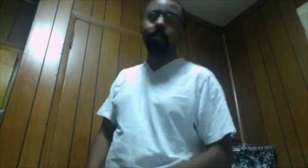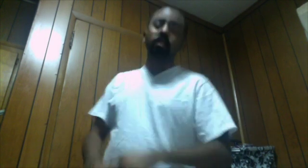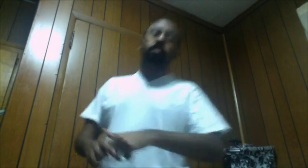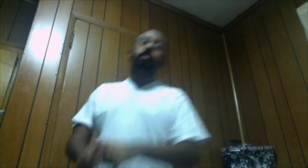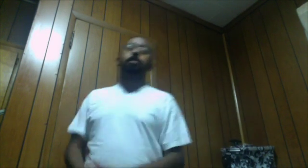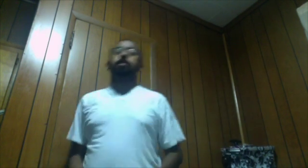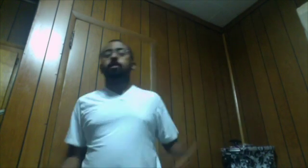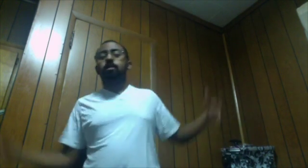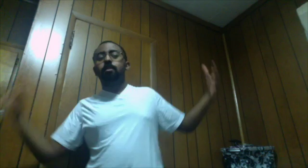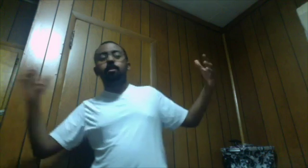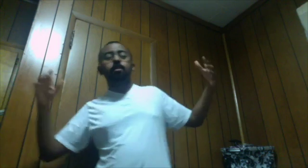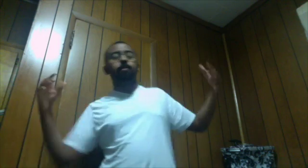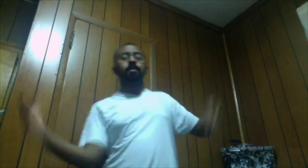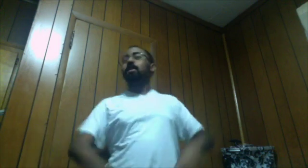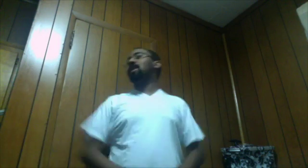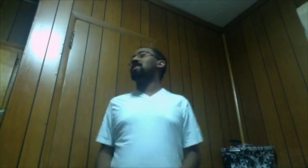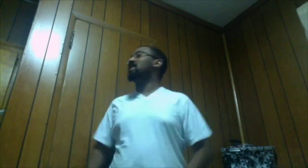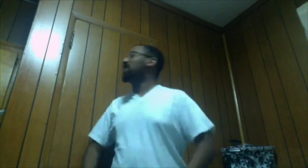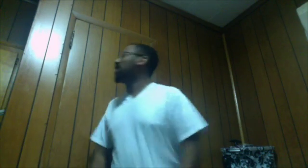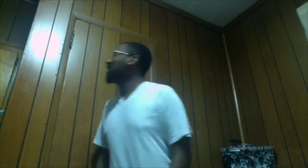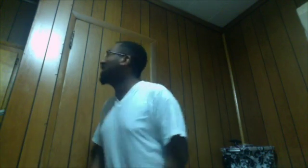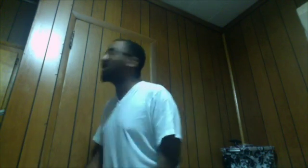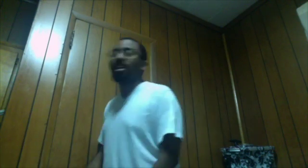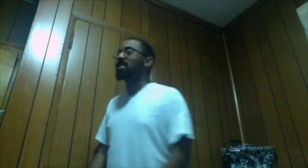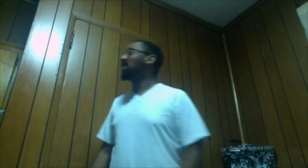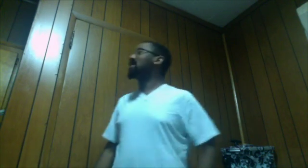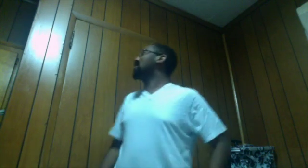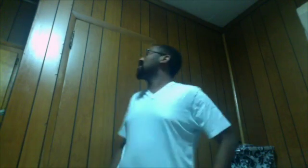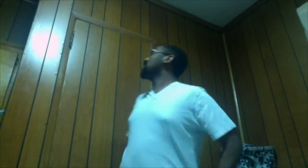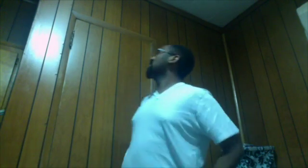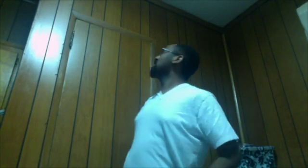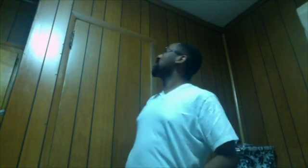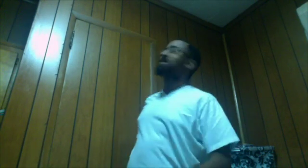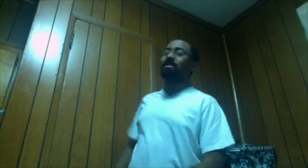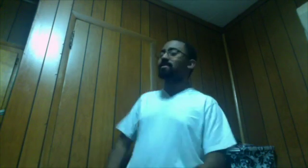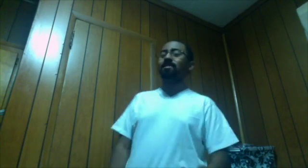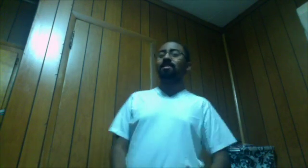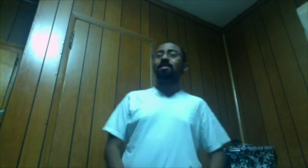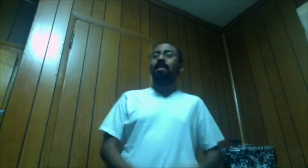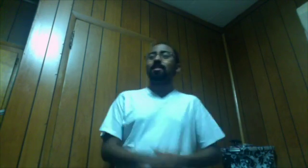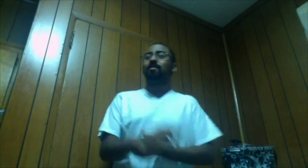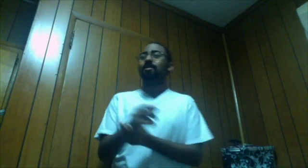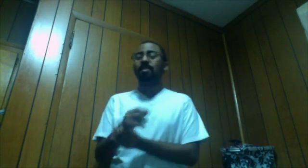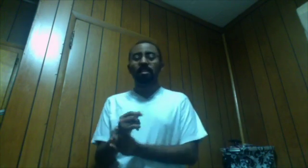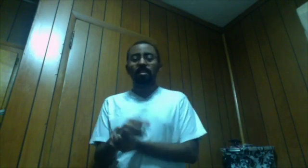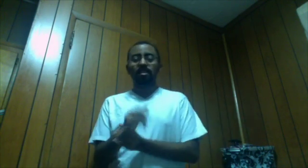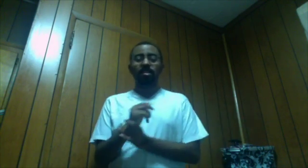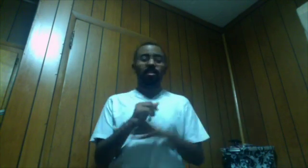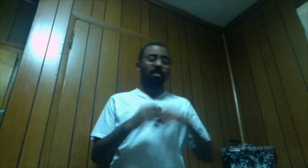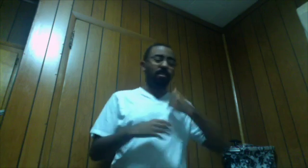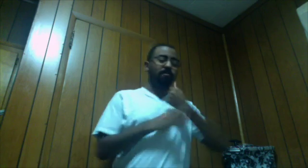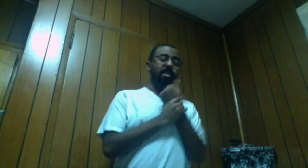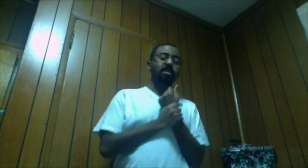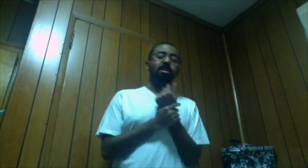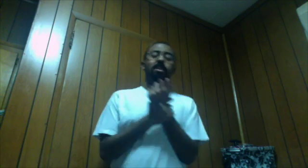So, hopefully it edited that part out. I doubt it will because it doesn't anymore. Things acting like a bitch.